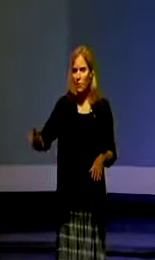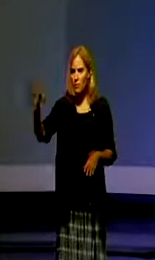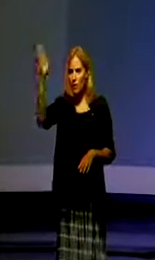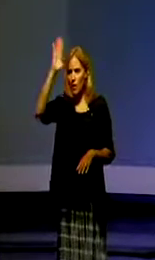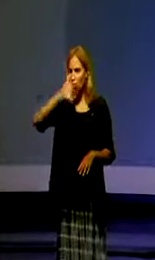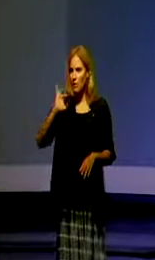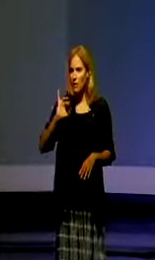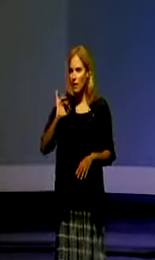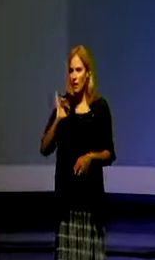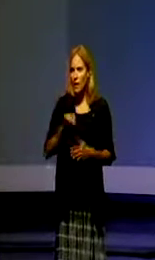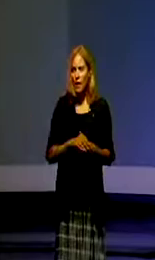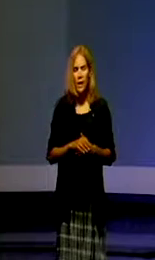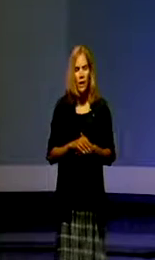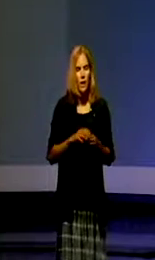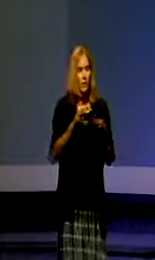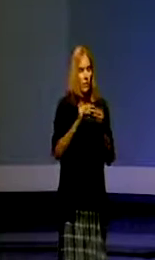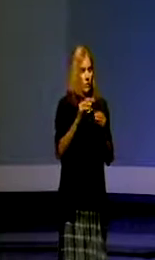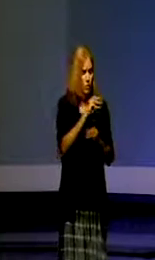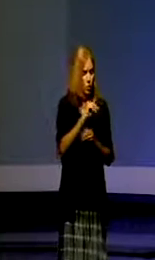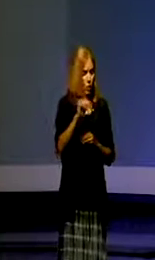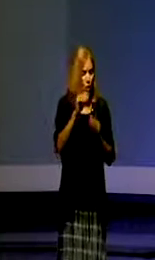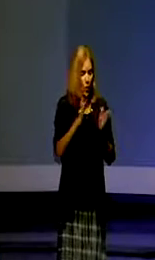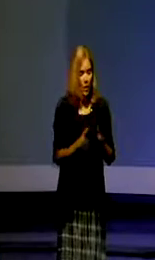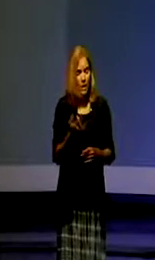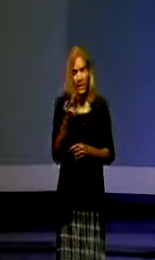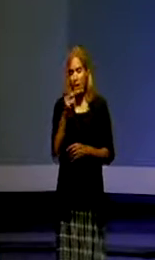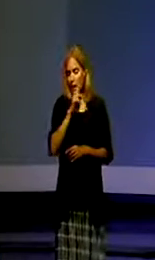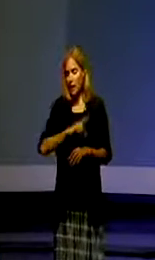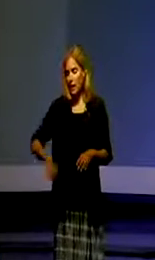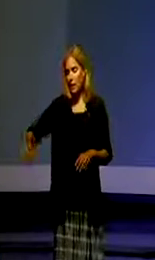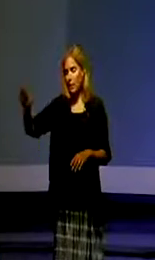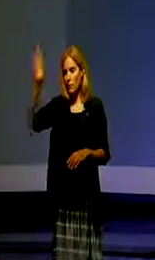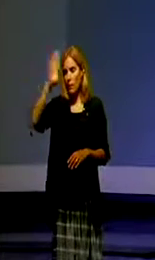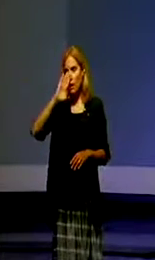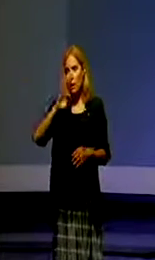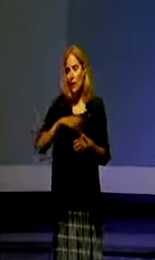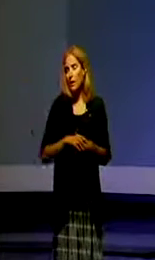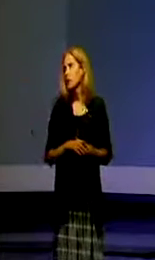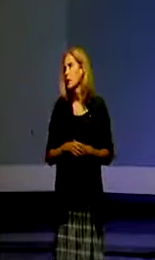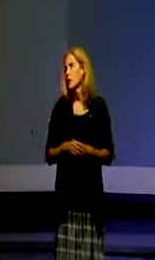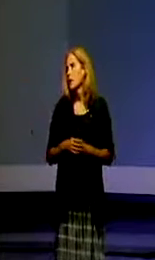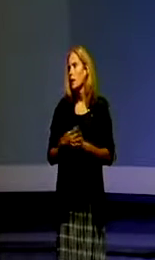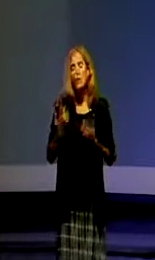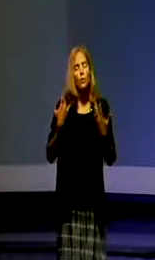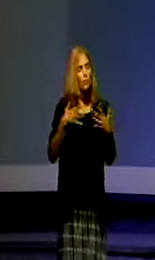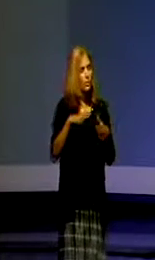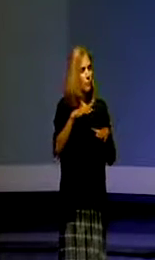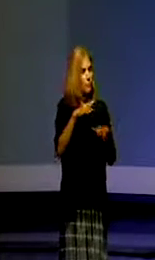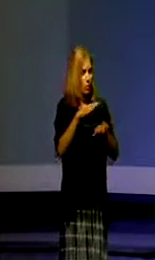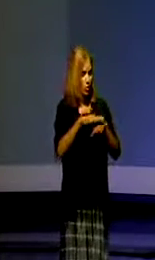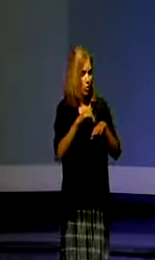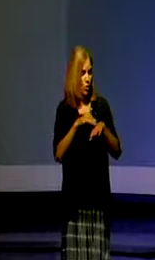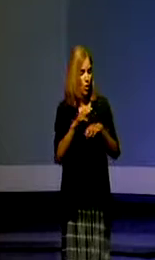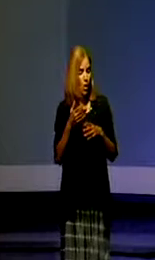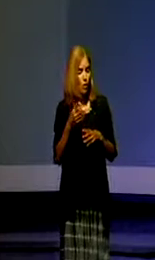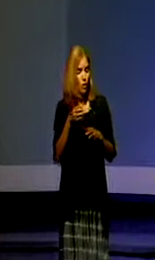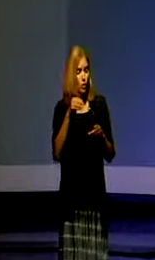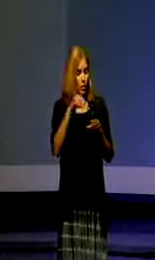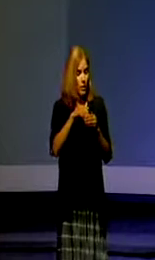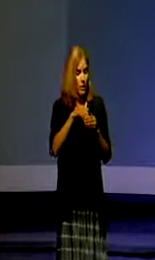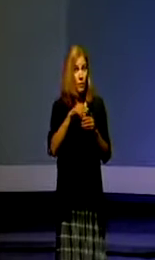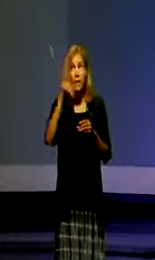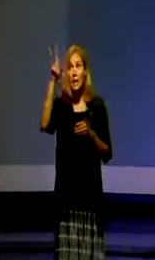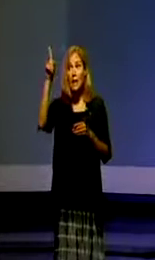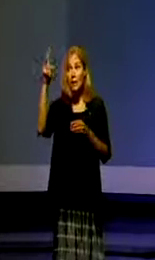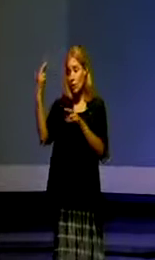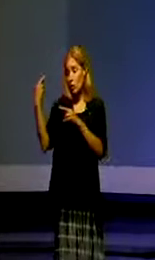the parable of the sower, we learn that the kingdom of God is that which we've been called to plant, but for which he